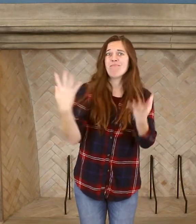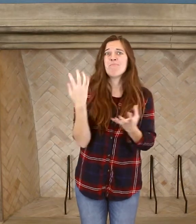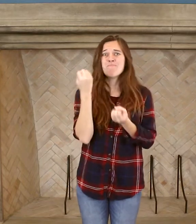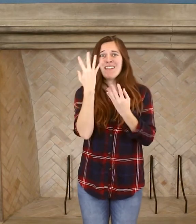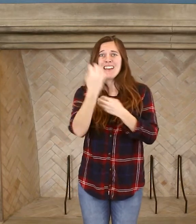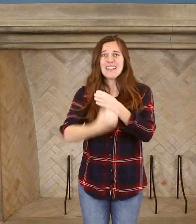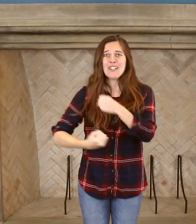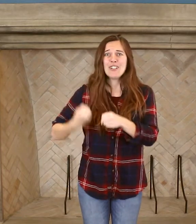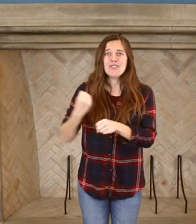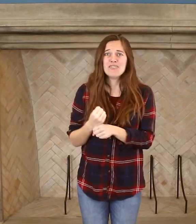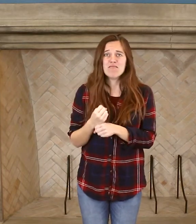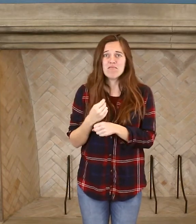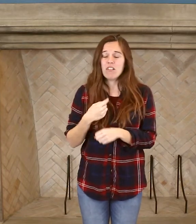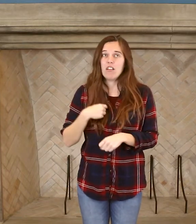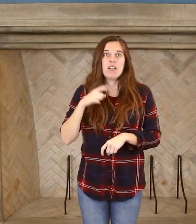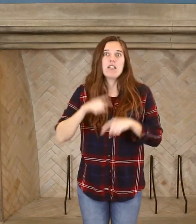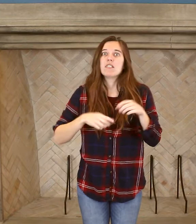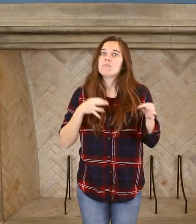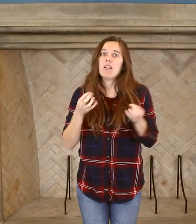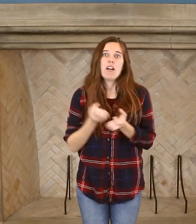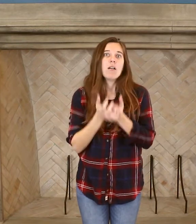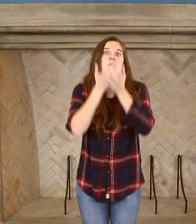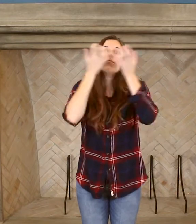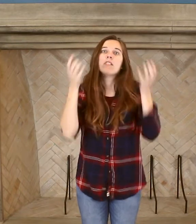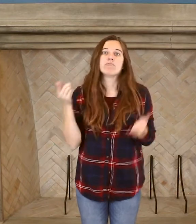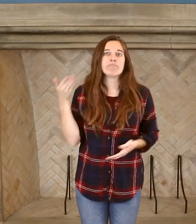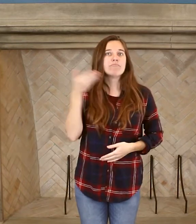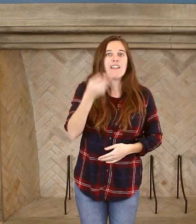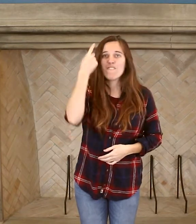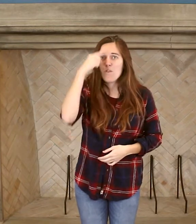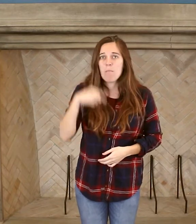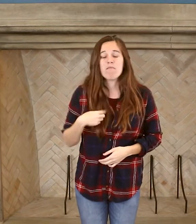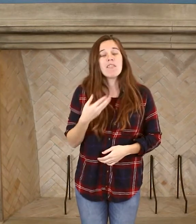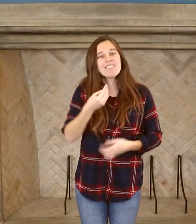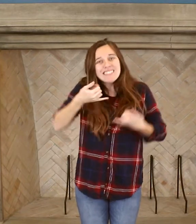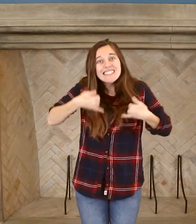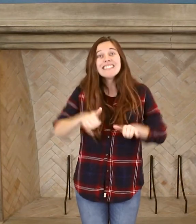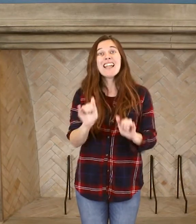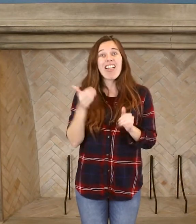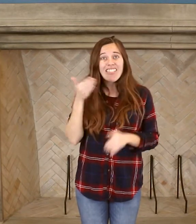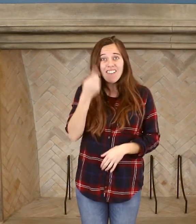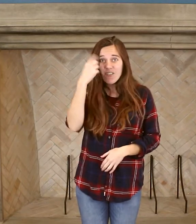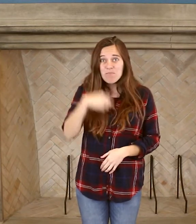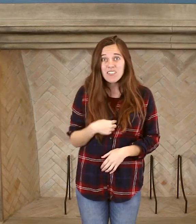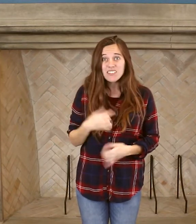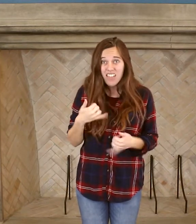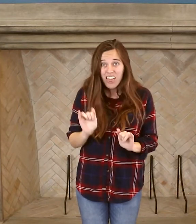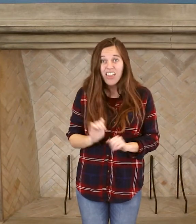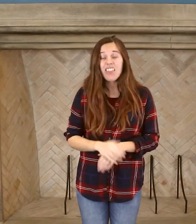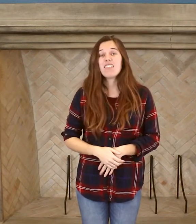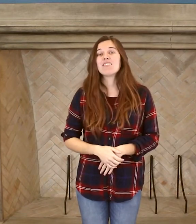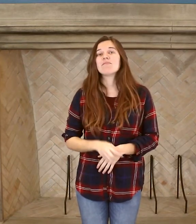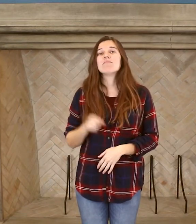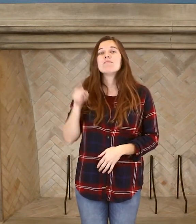She's been there for me over the years. I can't explain how much she's been there for me and still there for me to this